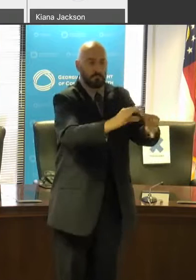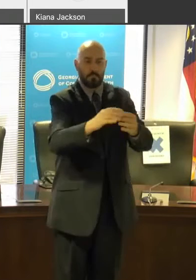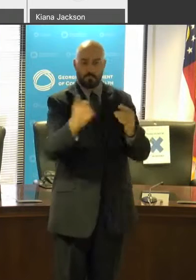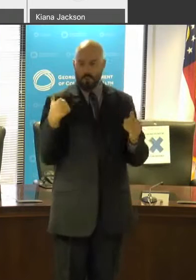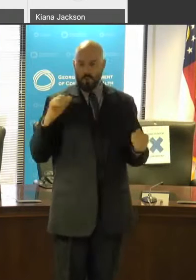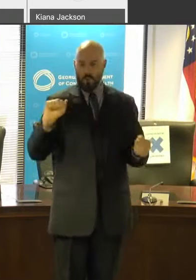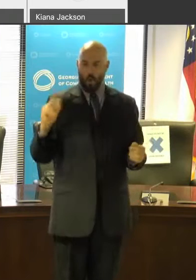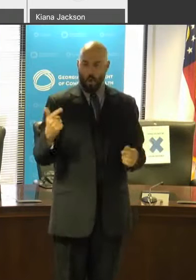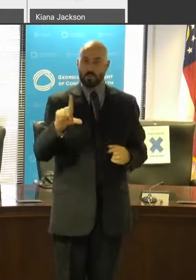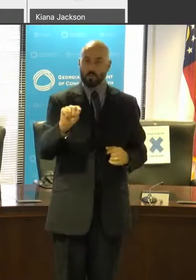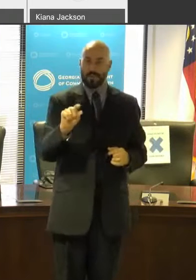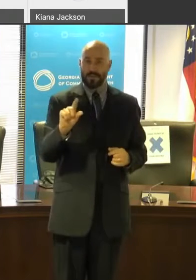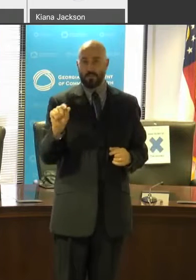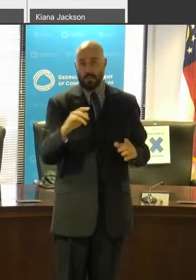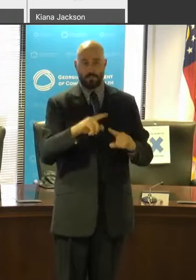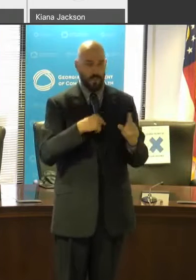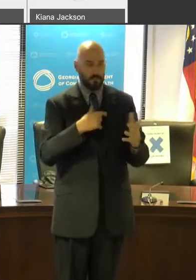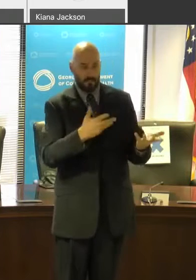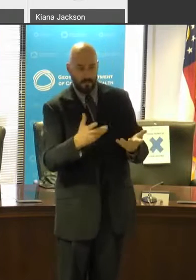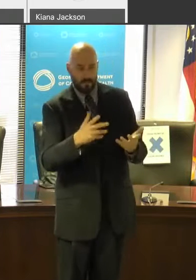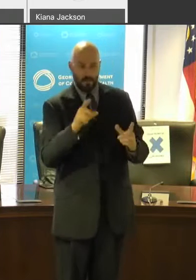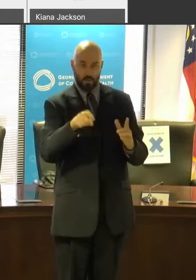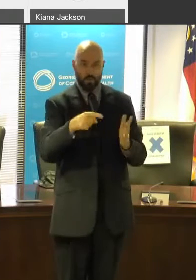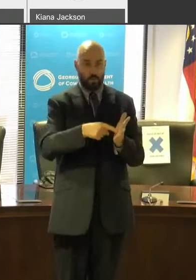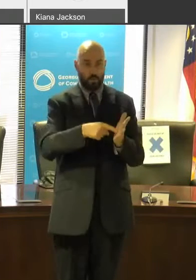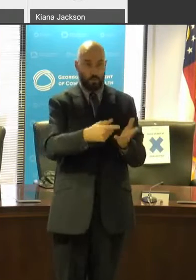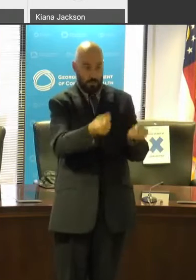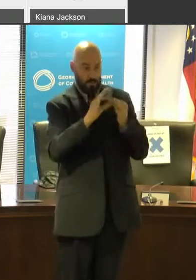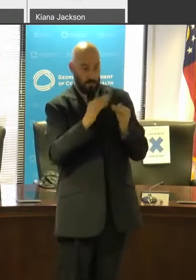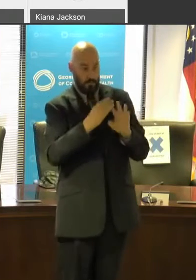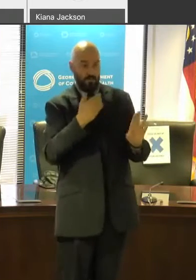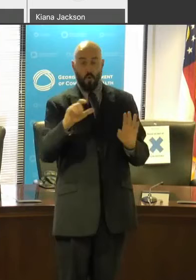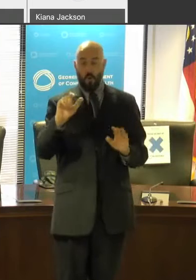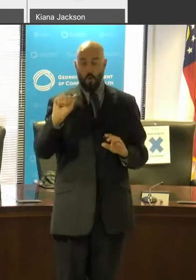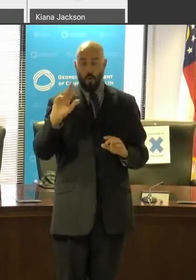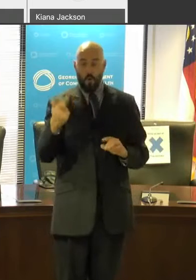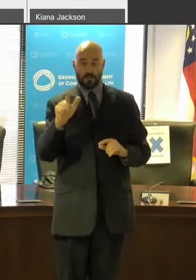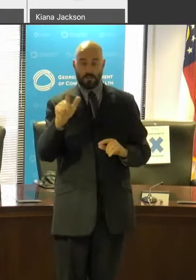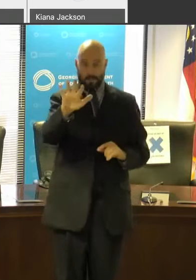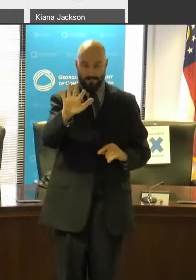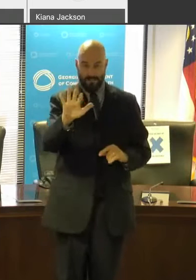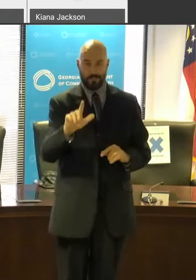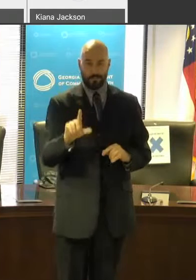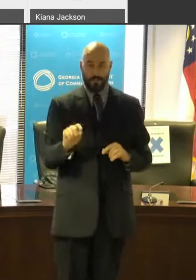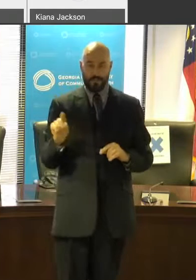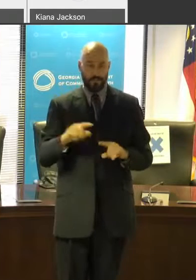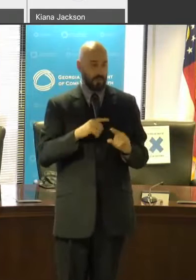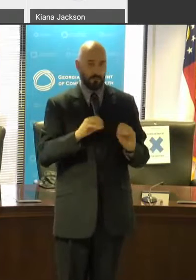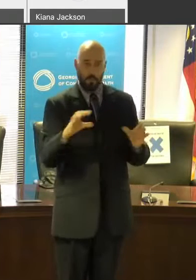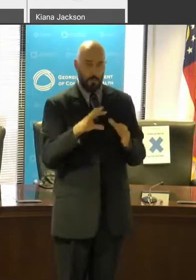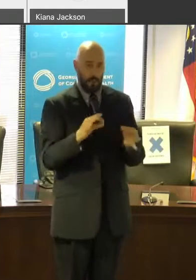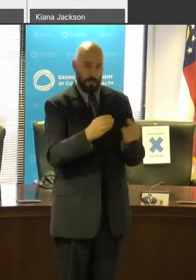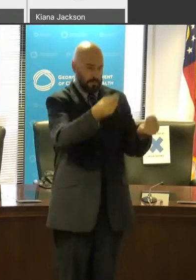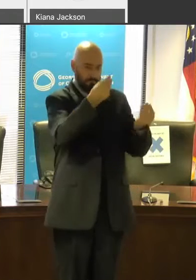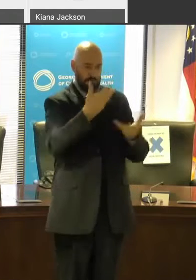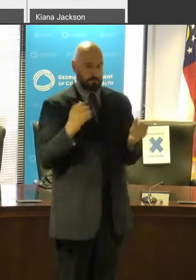or before August 25th, 2020. There were no public comments received. We did receive one written comment